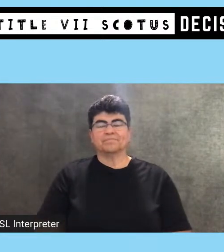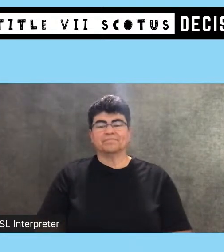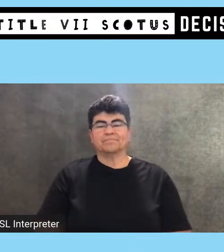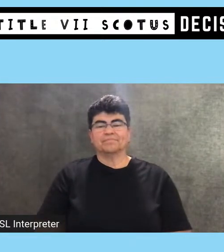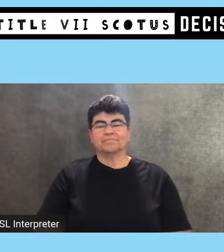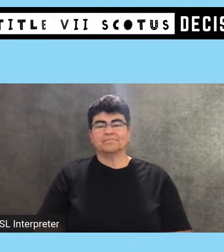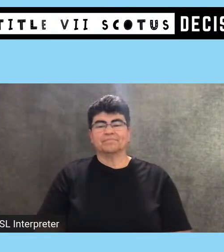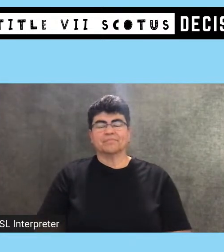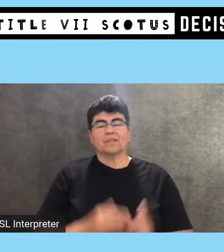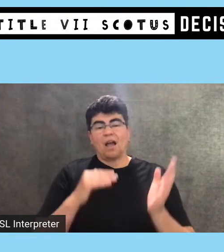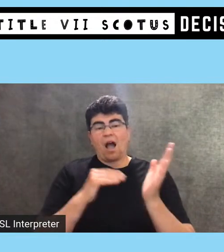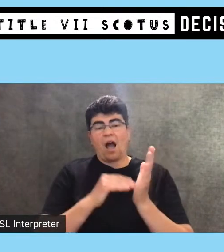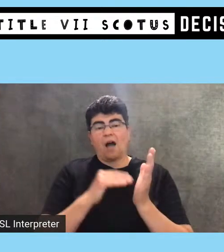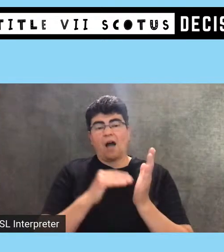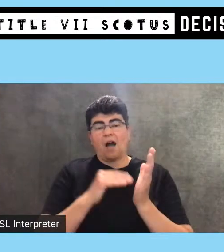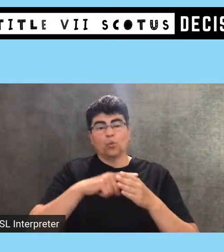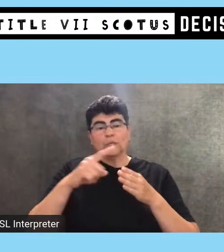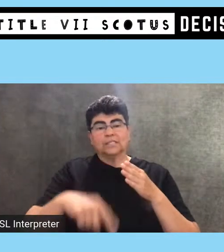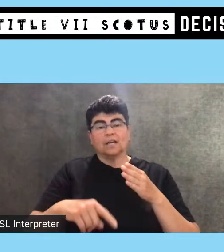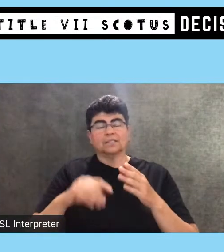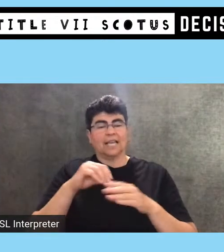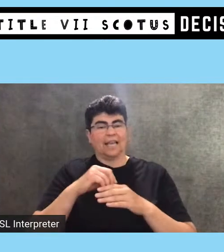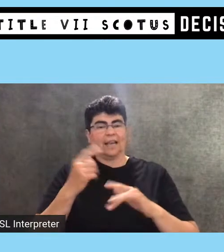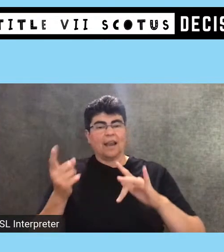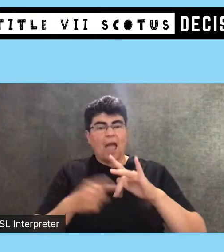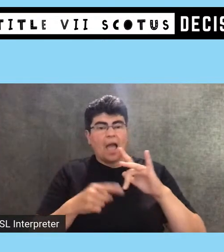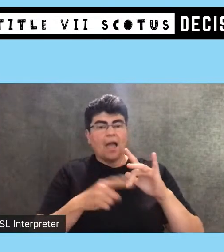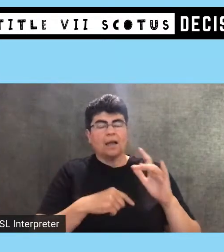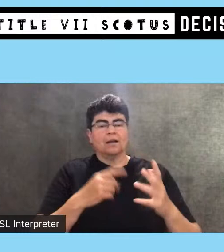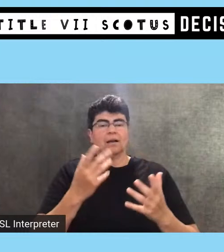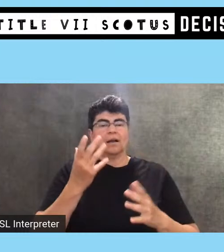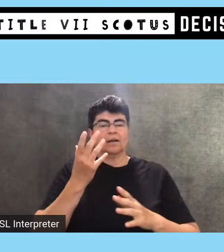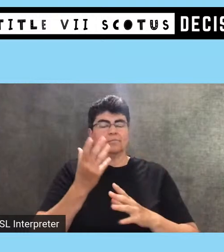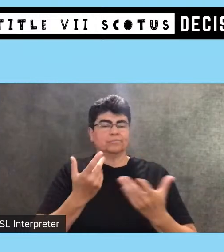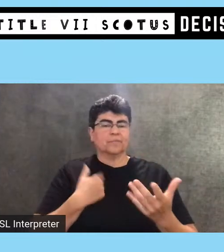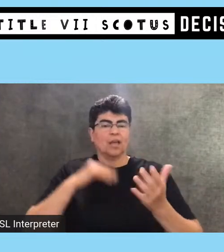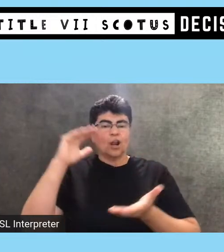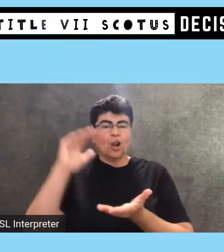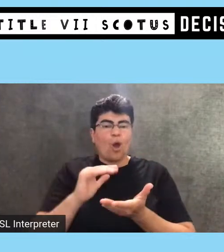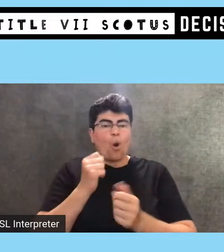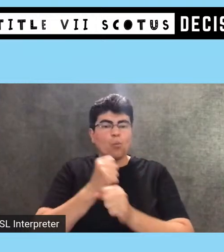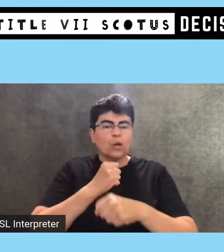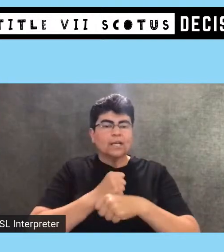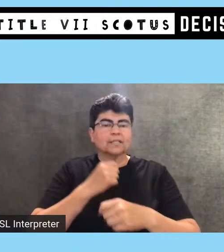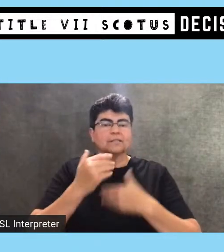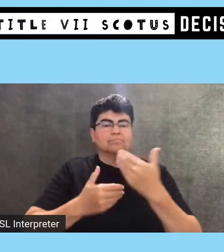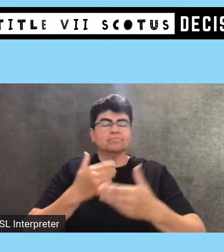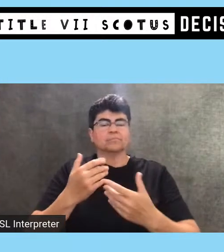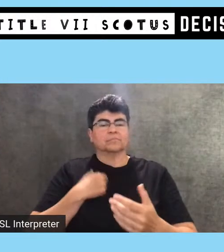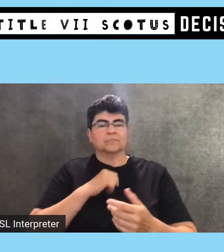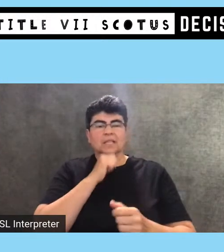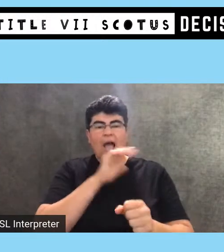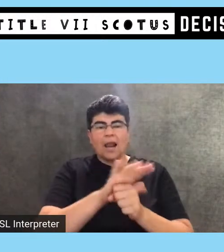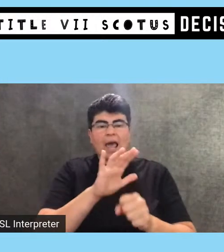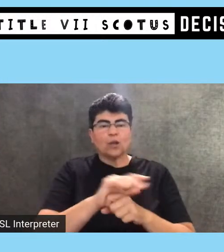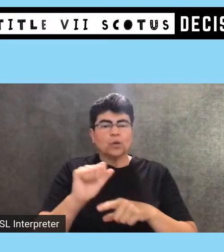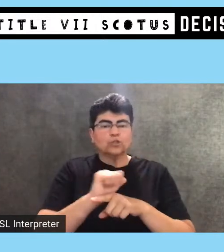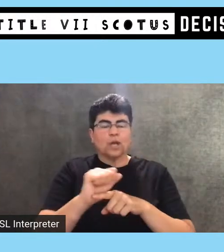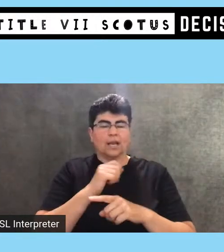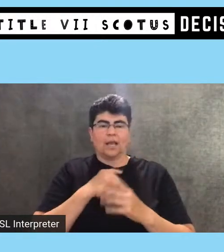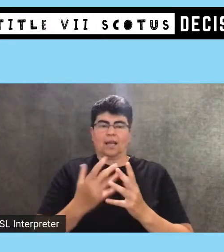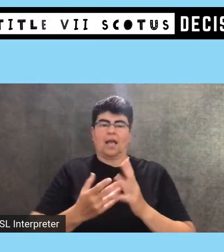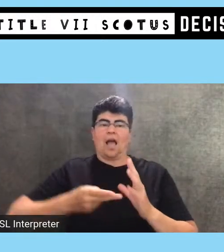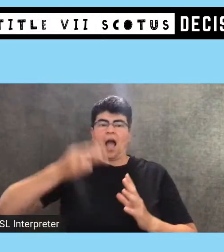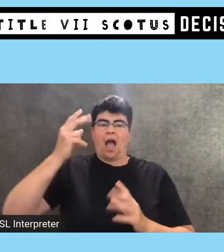in, often results in absenteeism, low productivity, inadequate training, and higher turnover